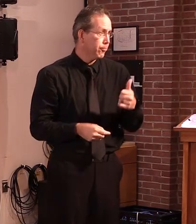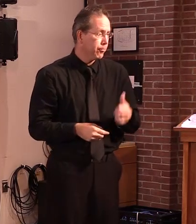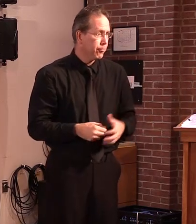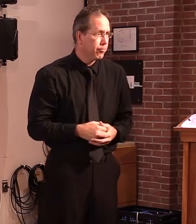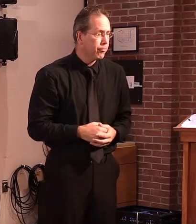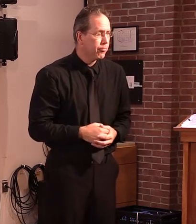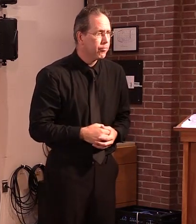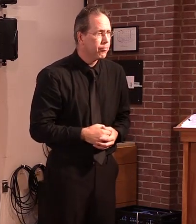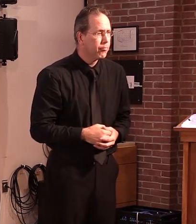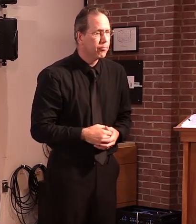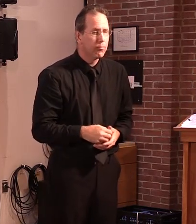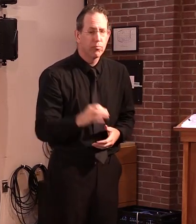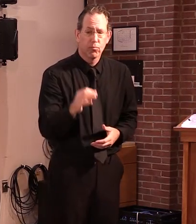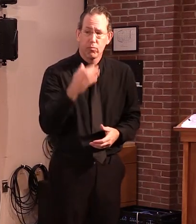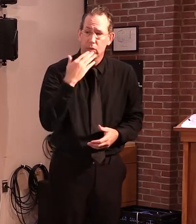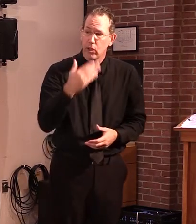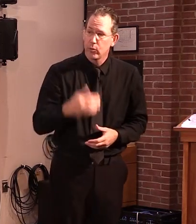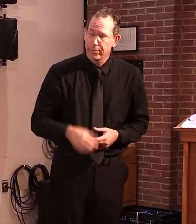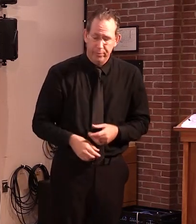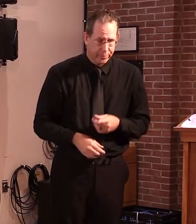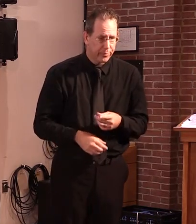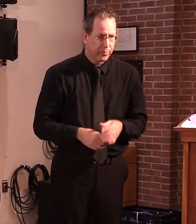Thank you. Thank you very much.